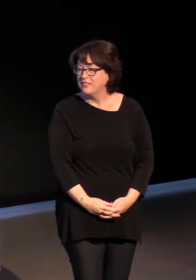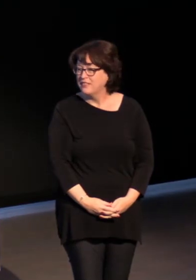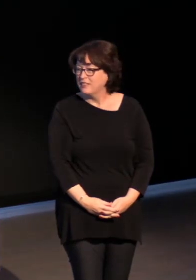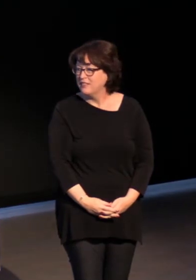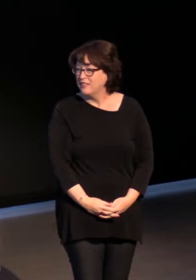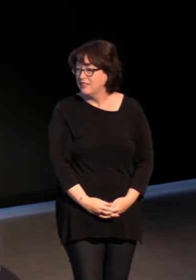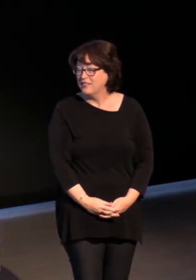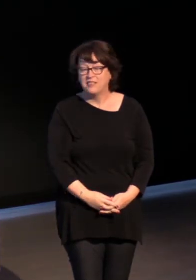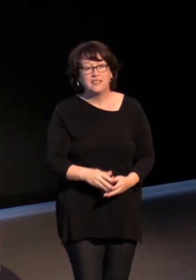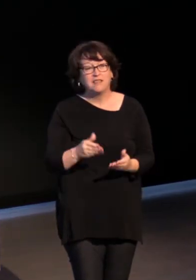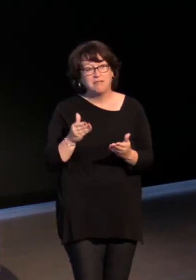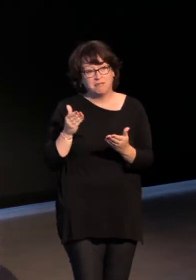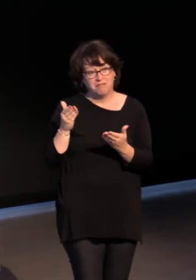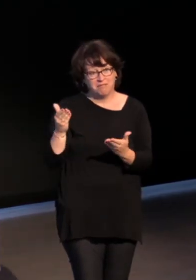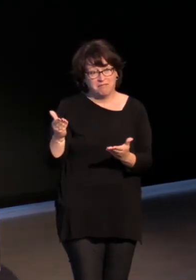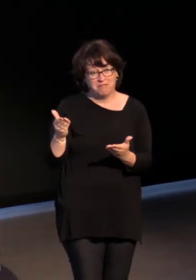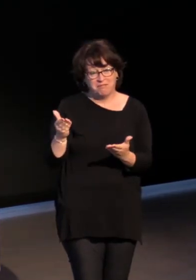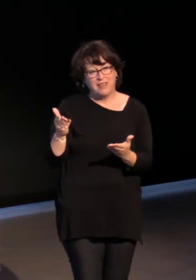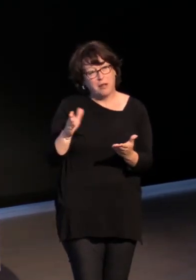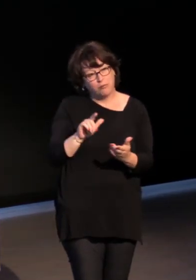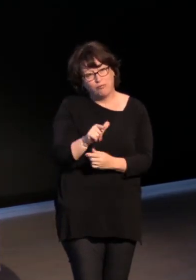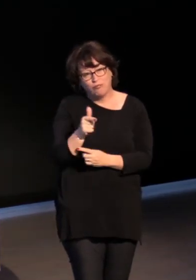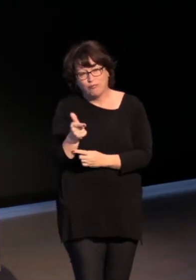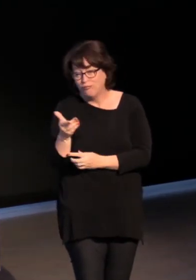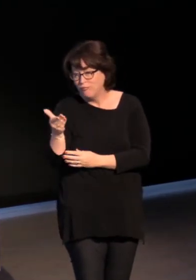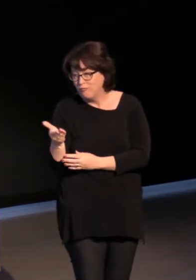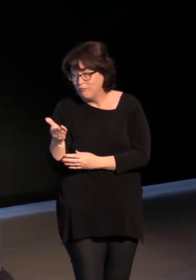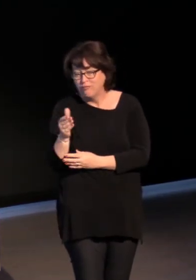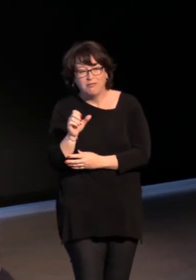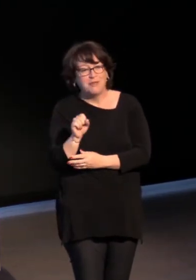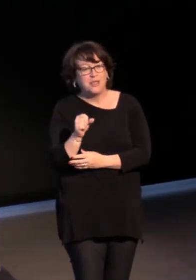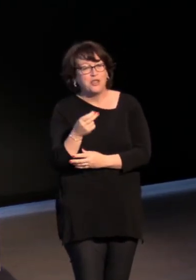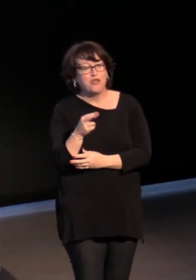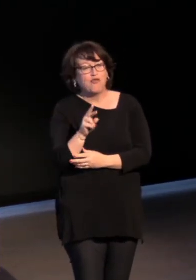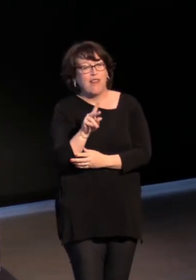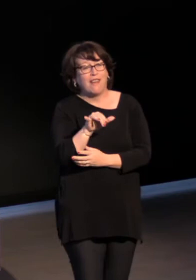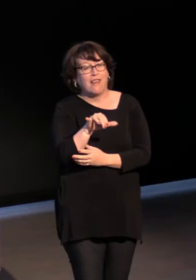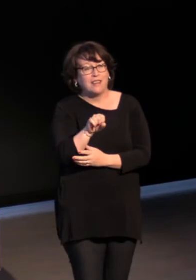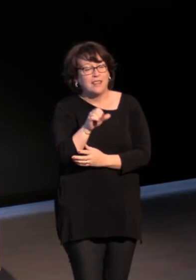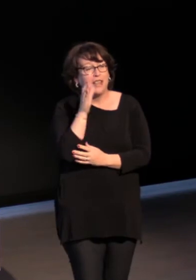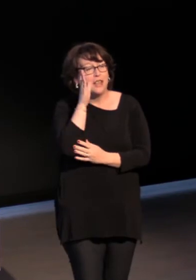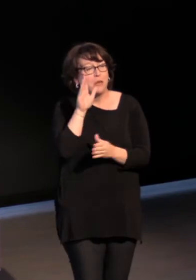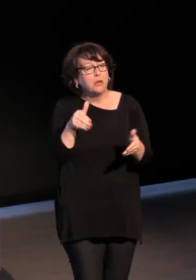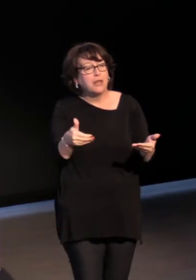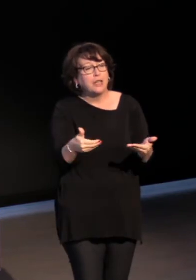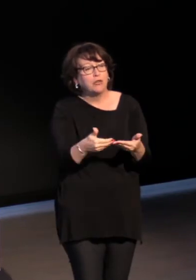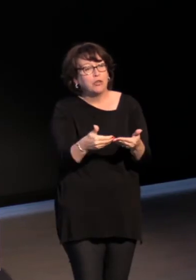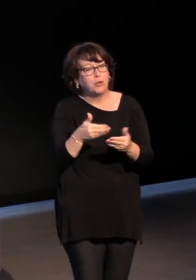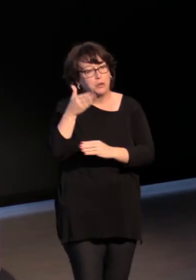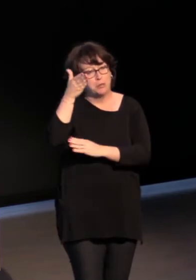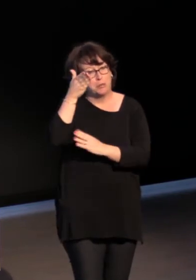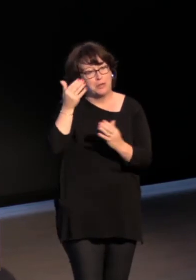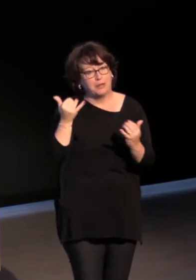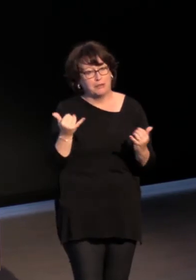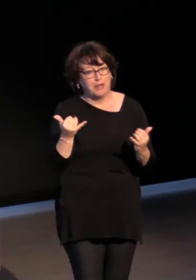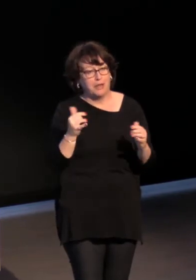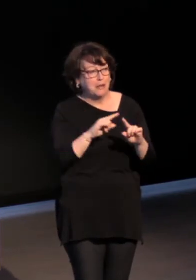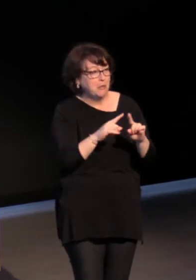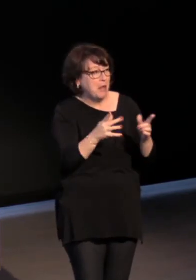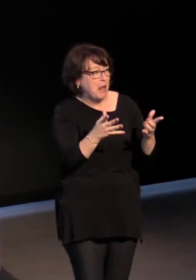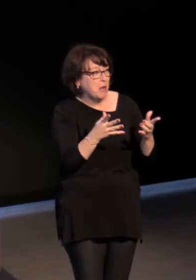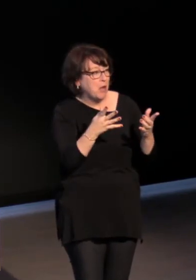In a second, I'll turn it over to my colleague Shreyas for him to introduce our keynote speakers today, but I wanted to quickly add in two